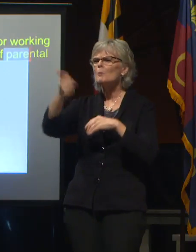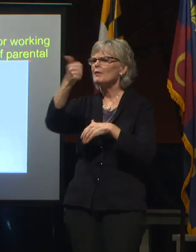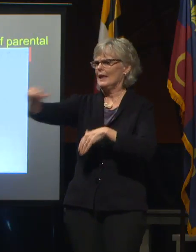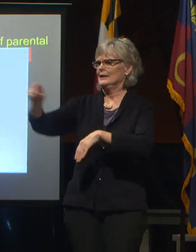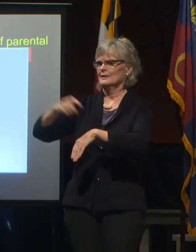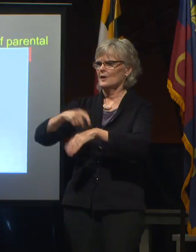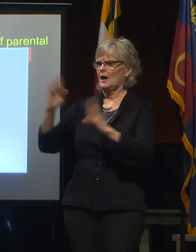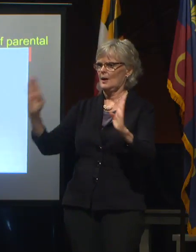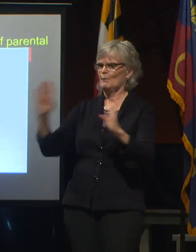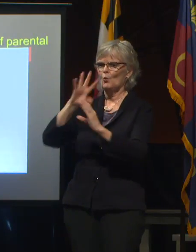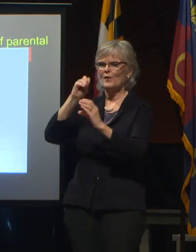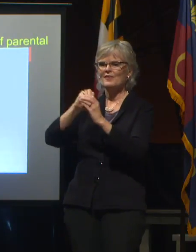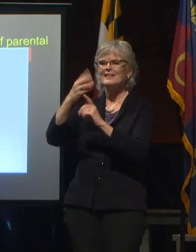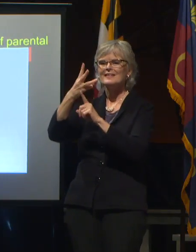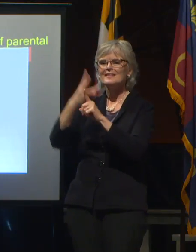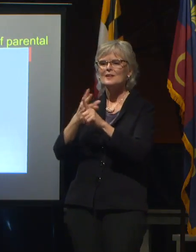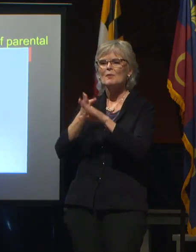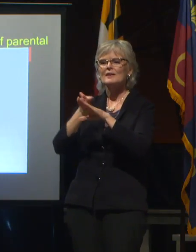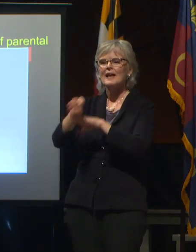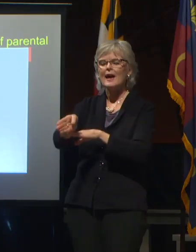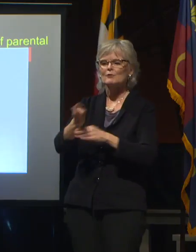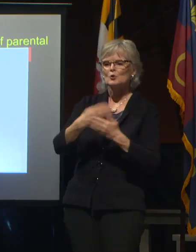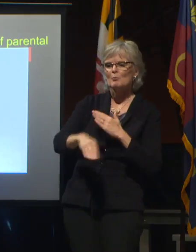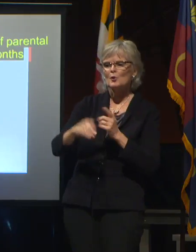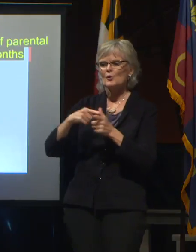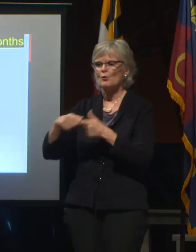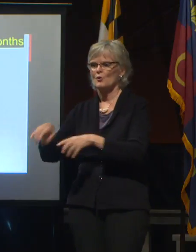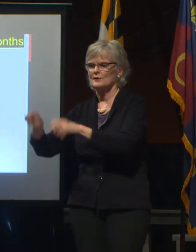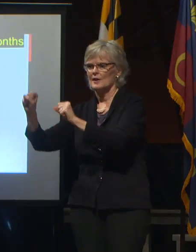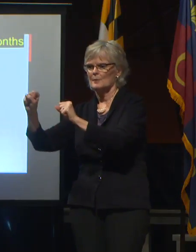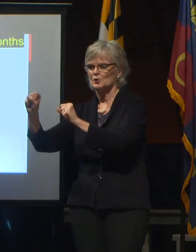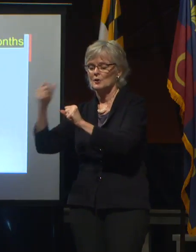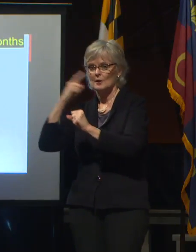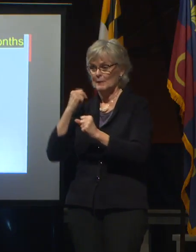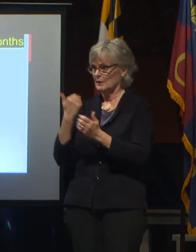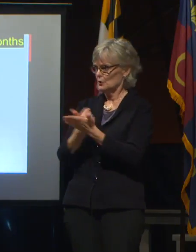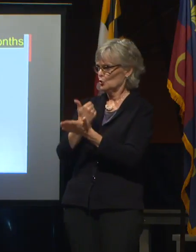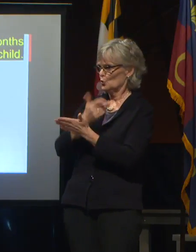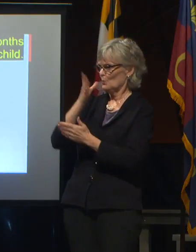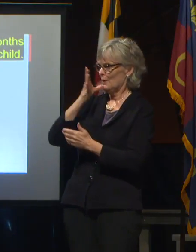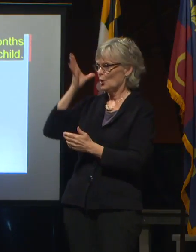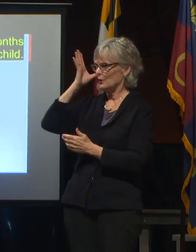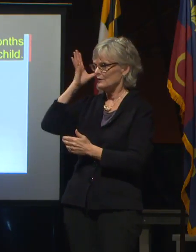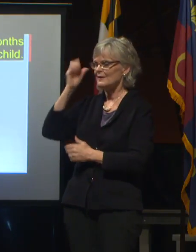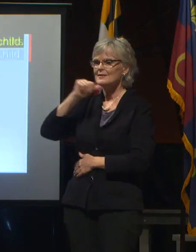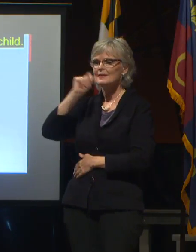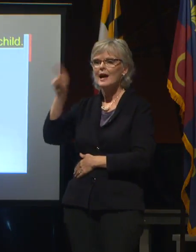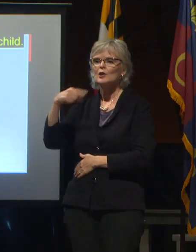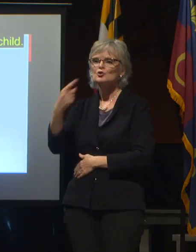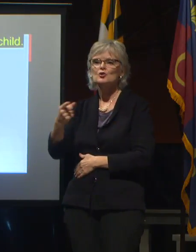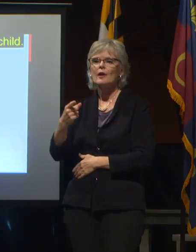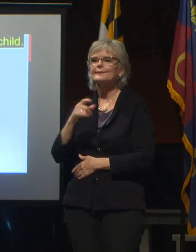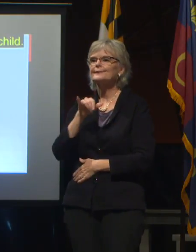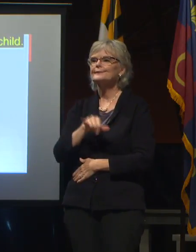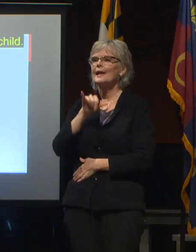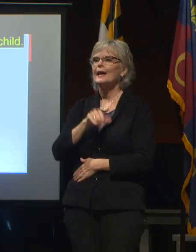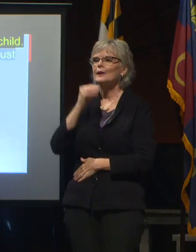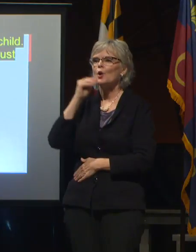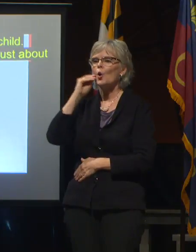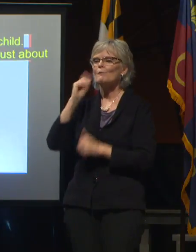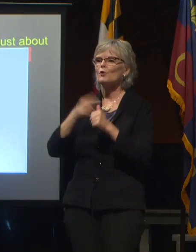within 6 months following the birth or adoption of a child, because being a new parent isn't just about being home for the first 6